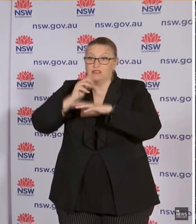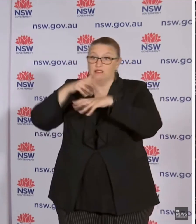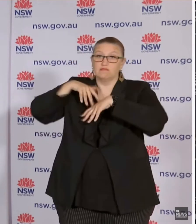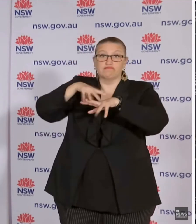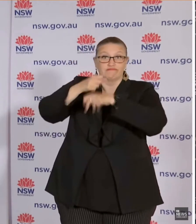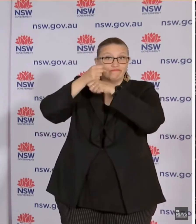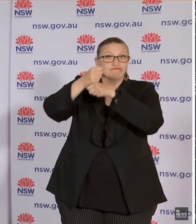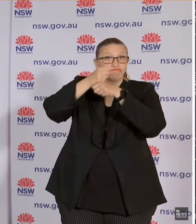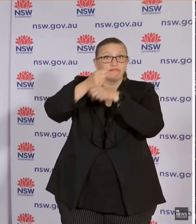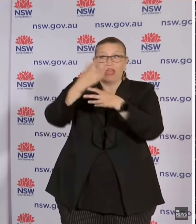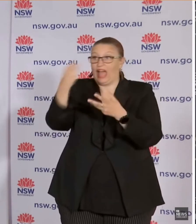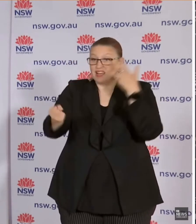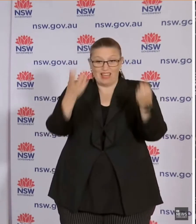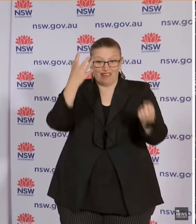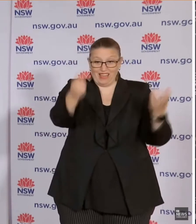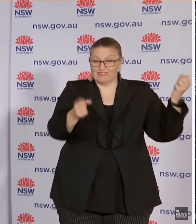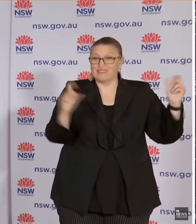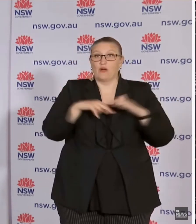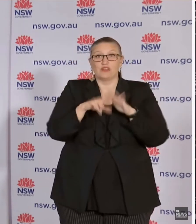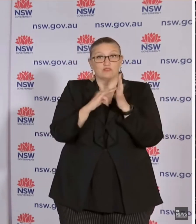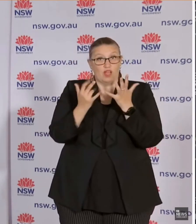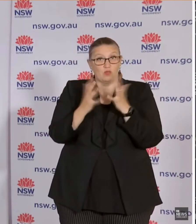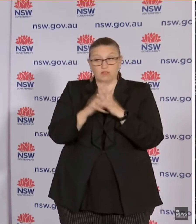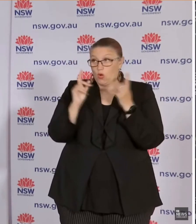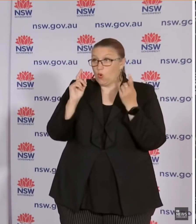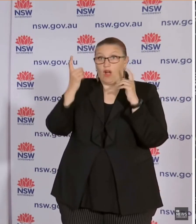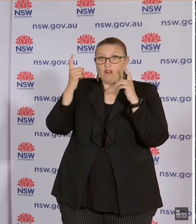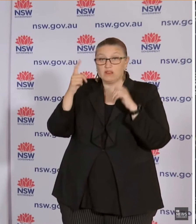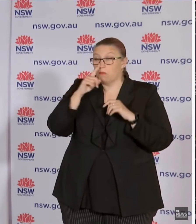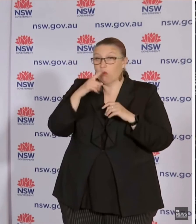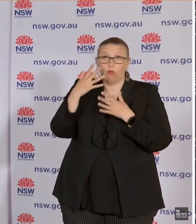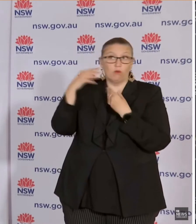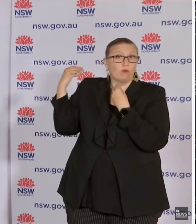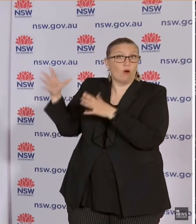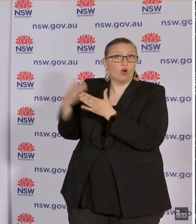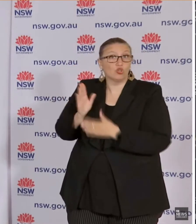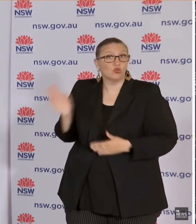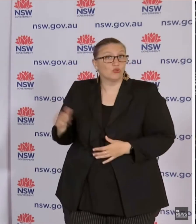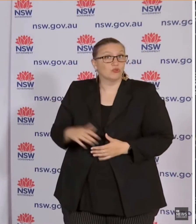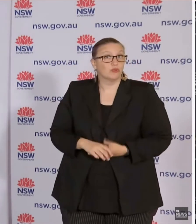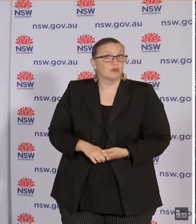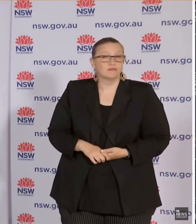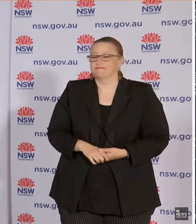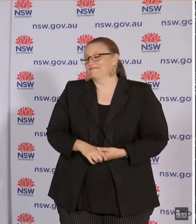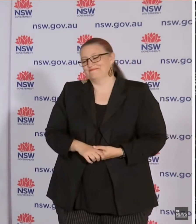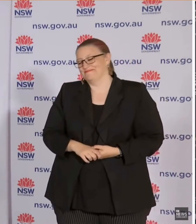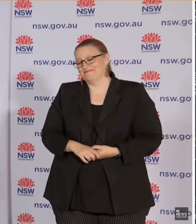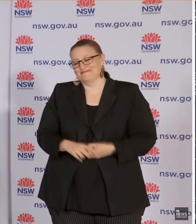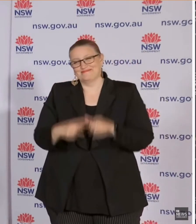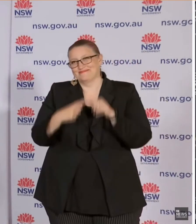that you're losing the messaging? Are you losing the people on this? I think the fact that our vaccination rates in New South Wales are going through the